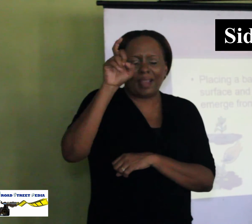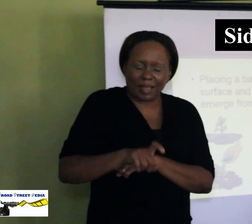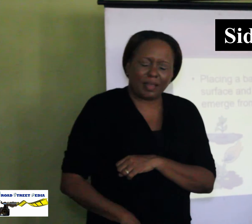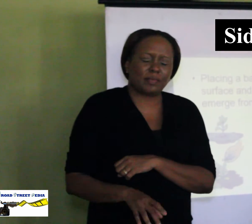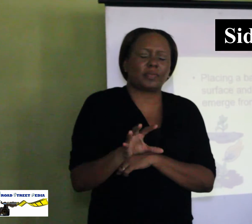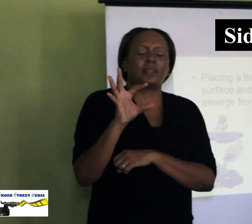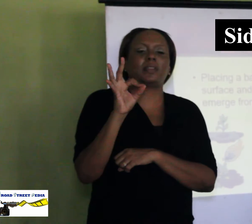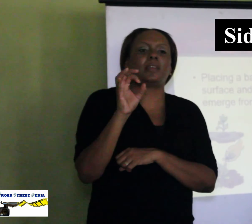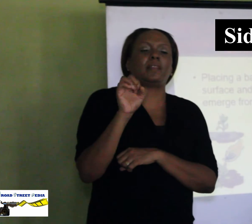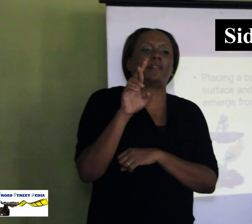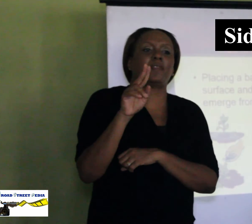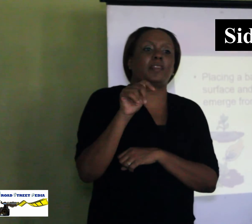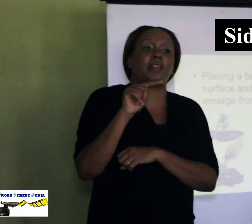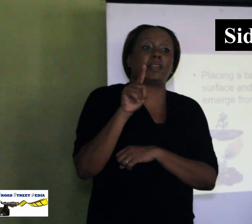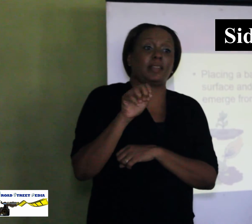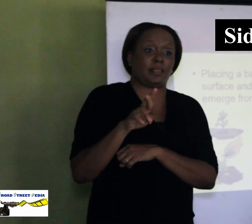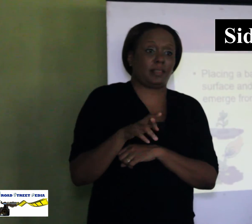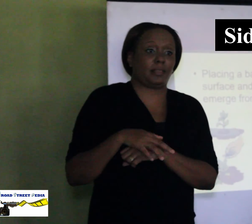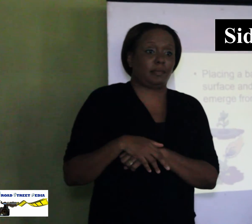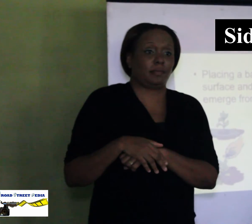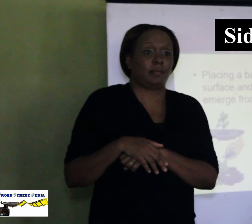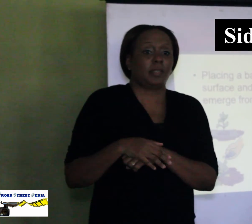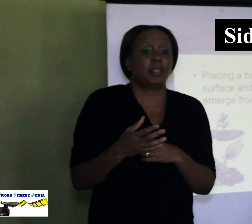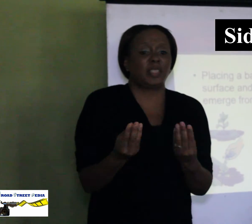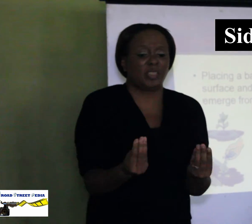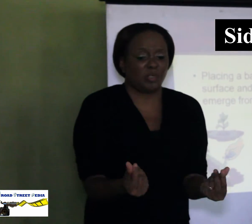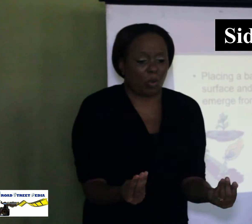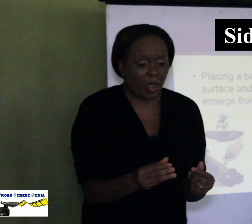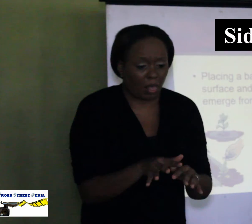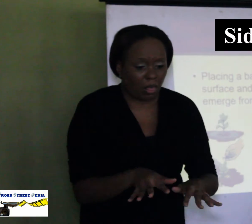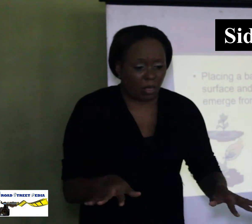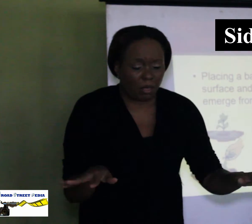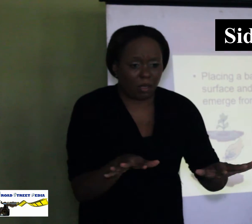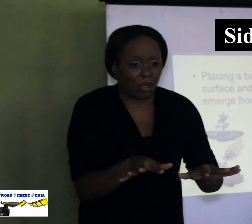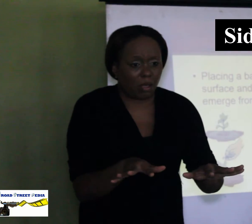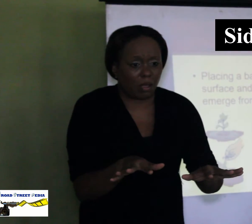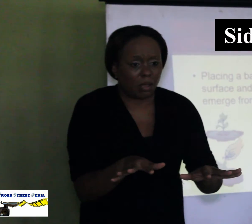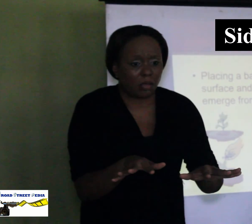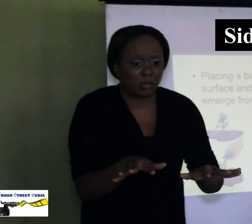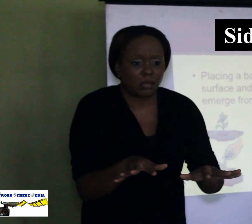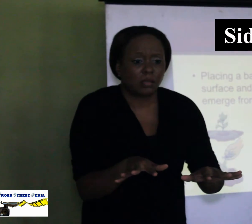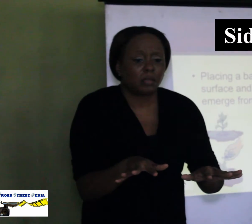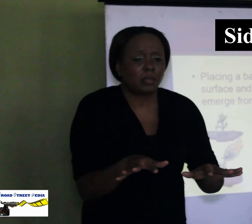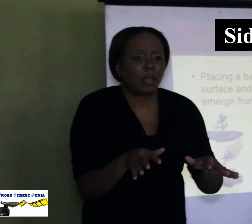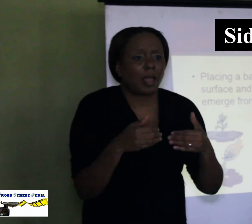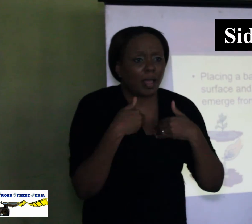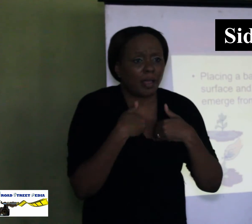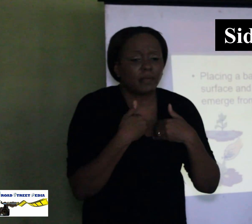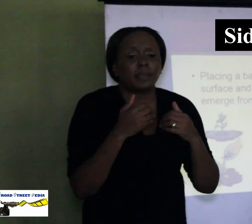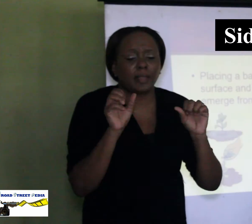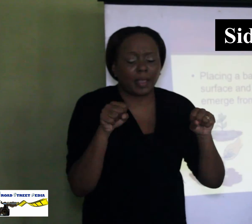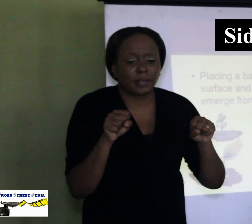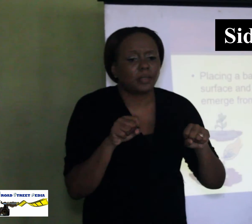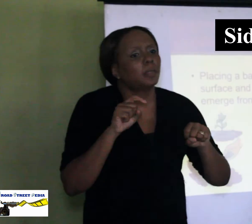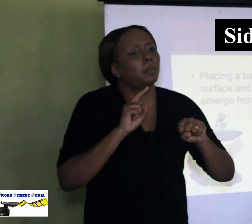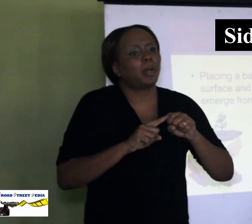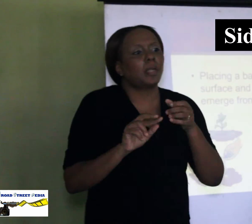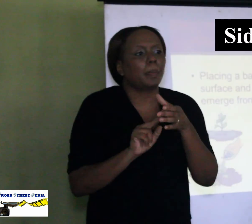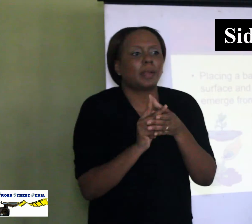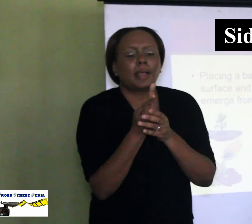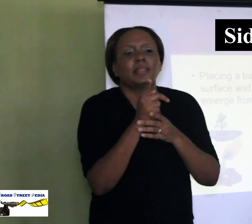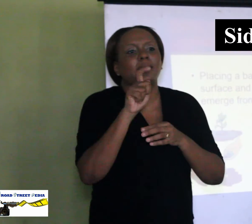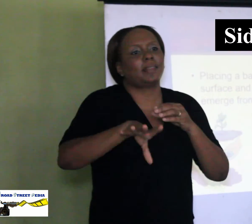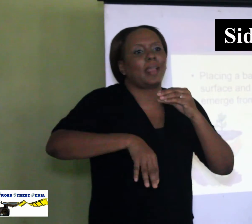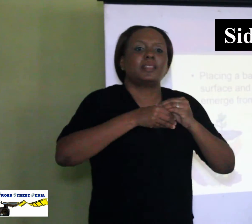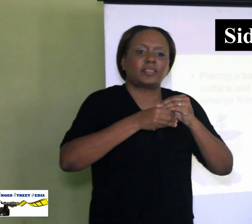the soil only has certain amount of nutrients in it, and your plant needs extra nitrogen or extra something to